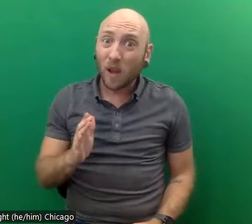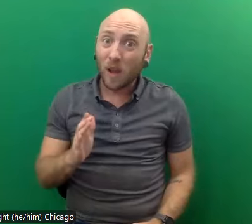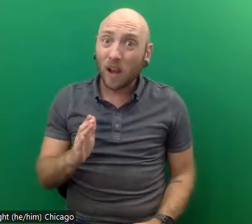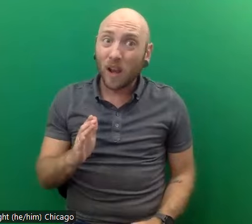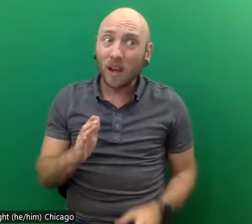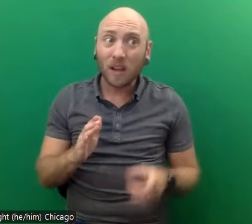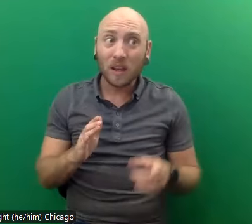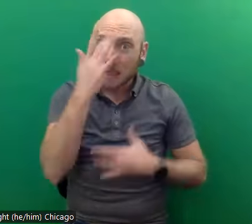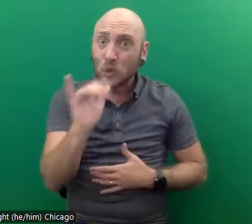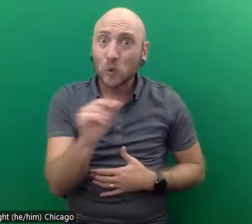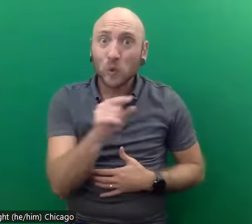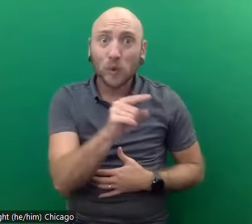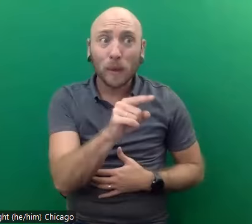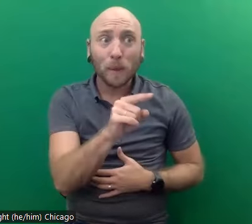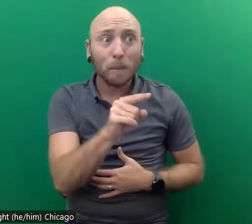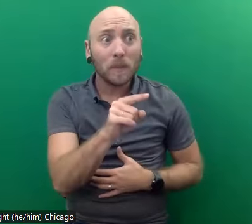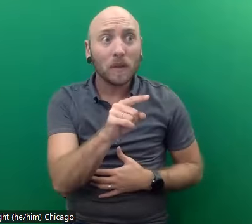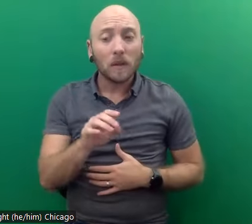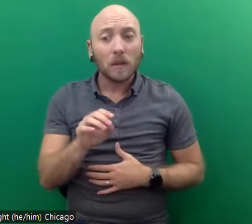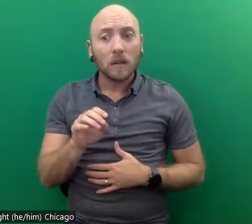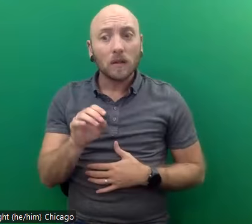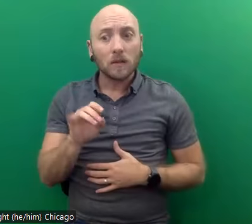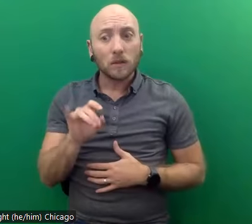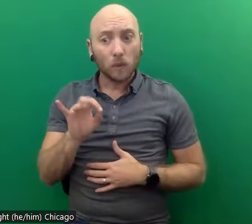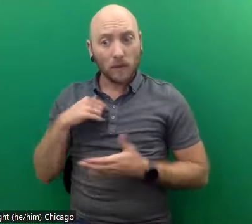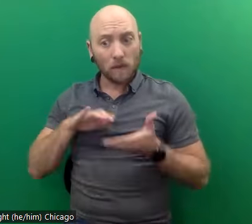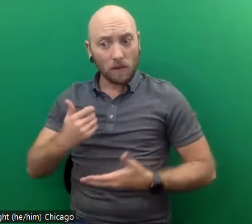having an illness, why can't I forgive another human being?